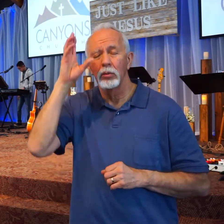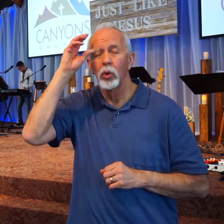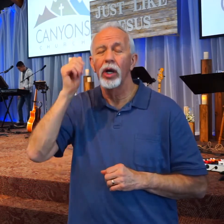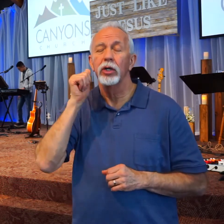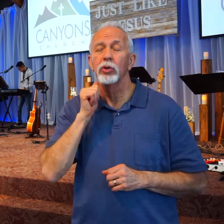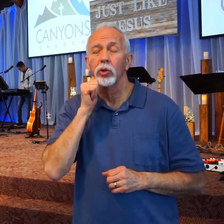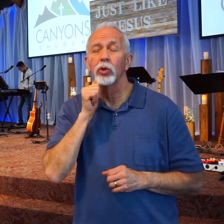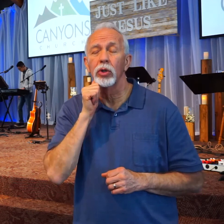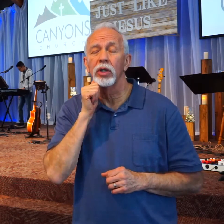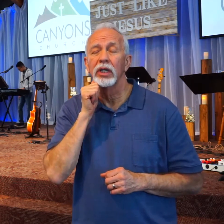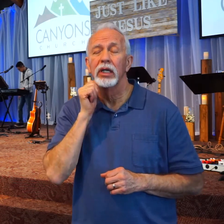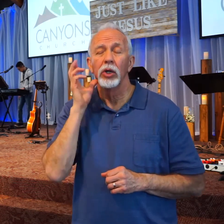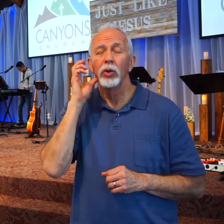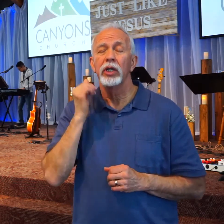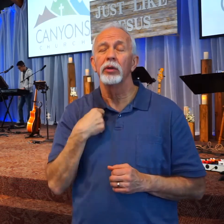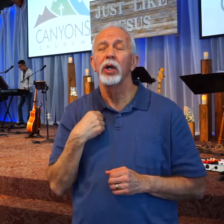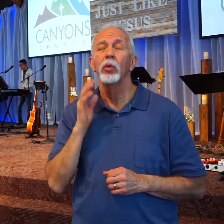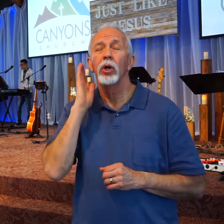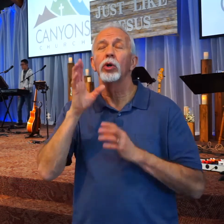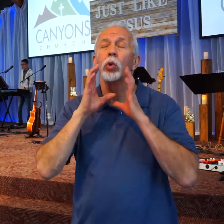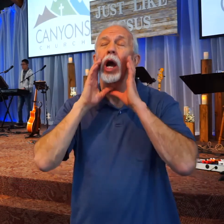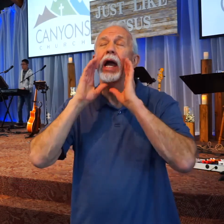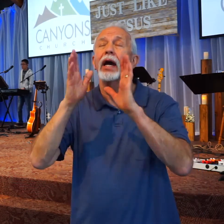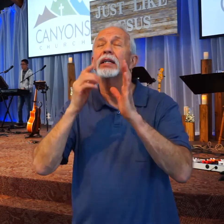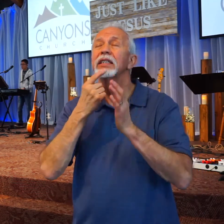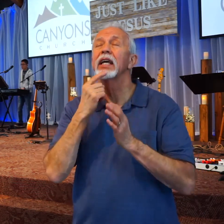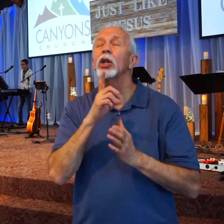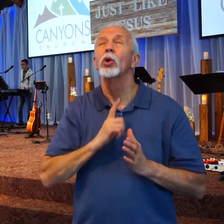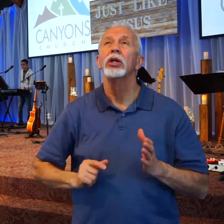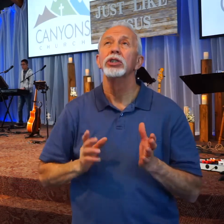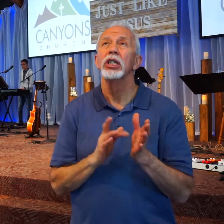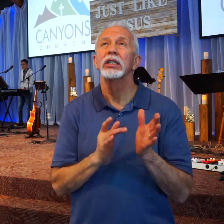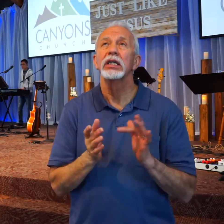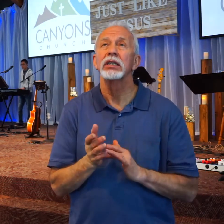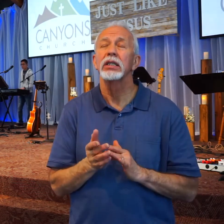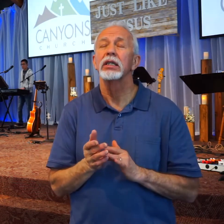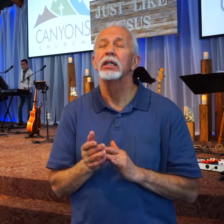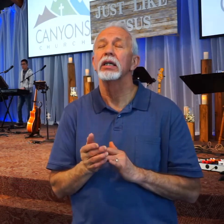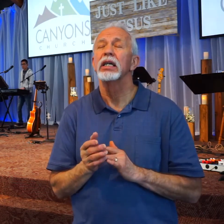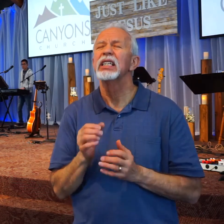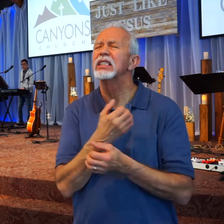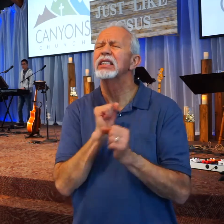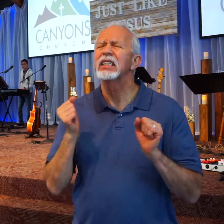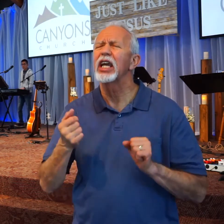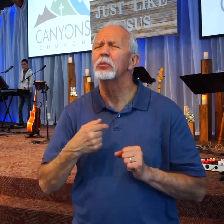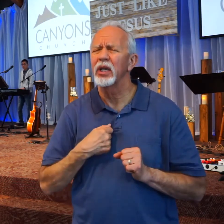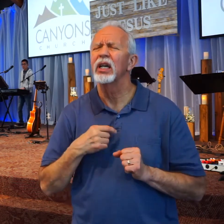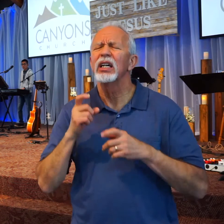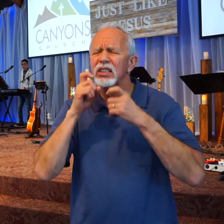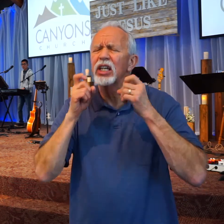the sound of my voice would just cry out and say, Lord Jesus, save me a sinner.